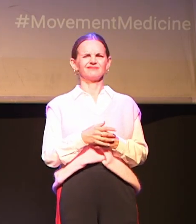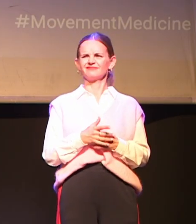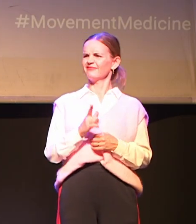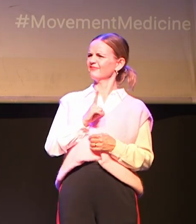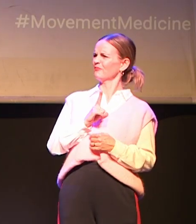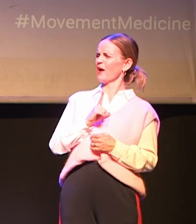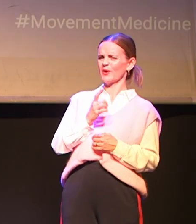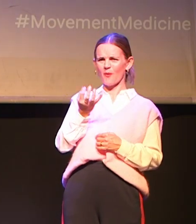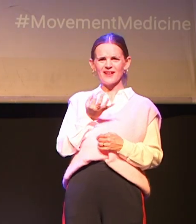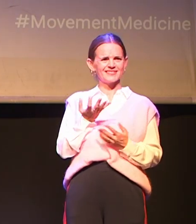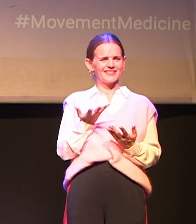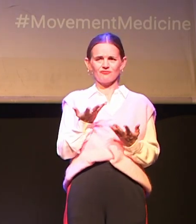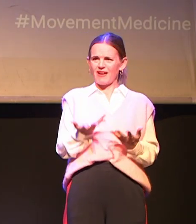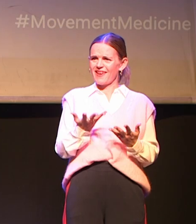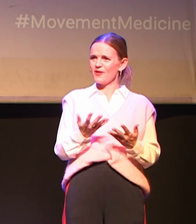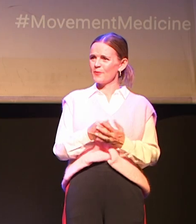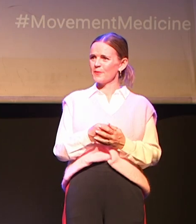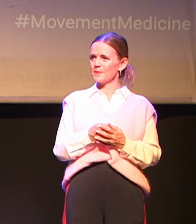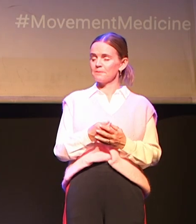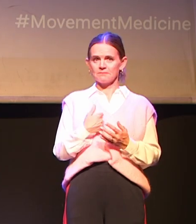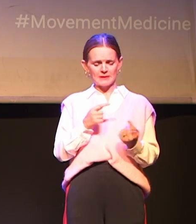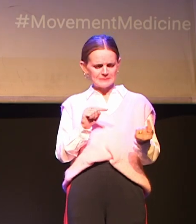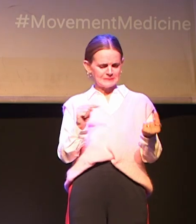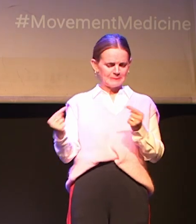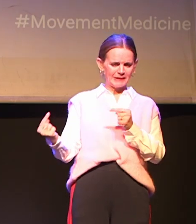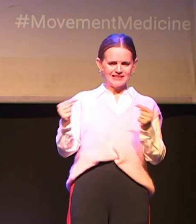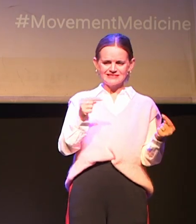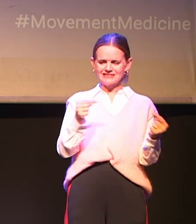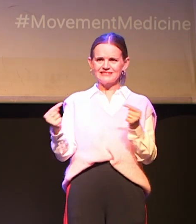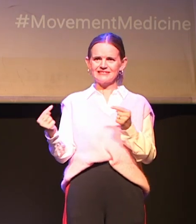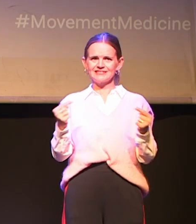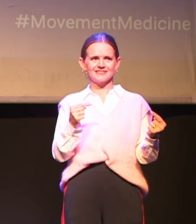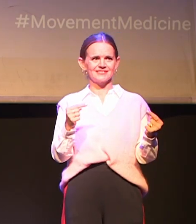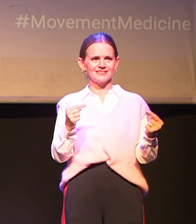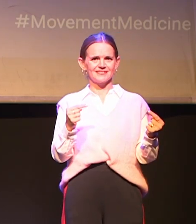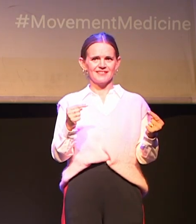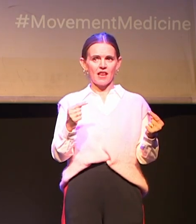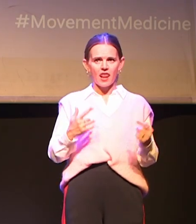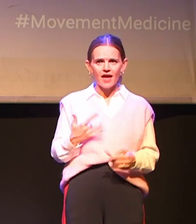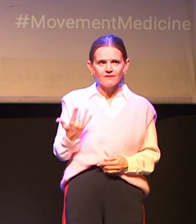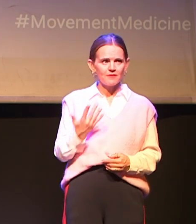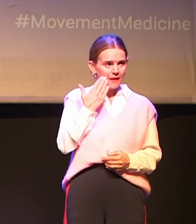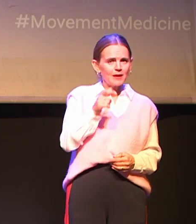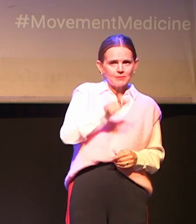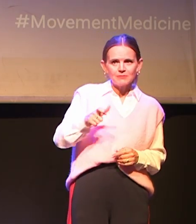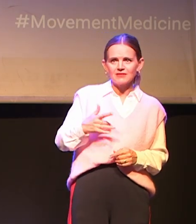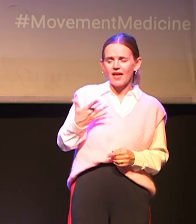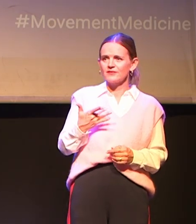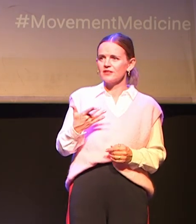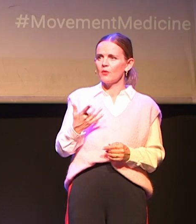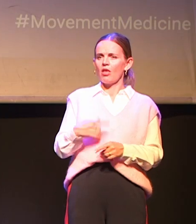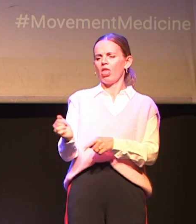this moment? Right? Like, we are debating like people's lives. We are invalidating human